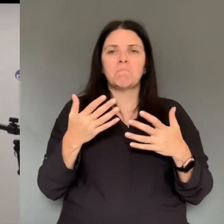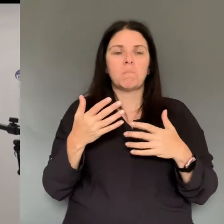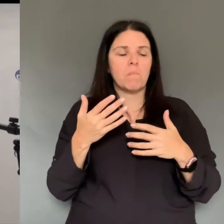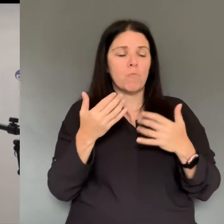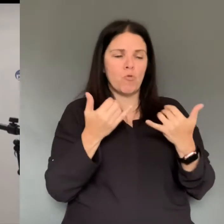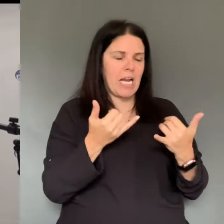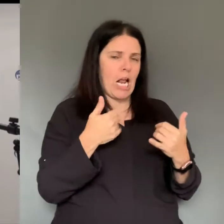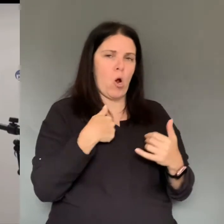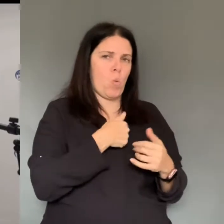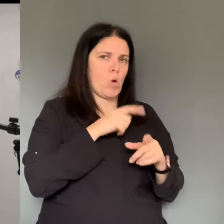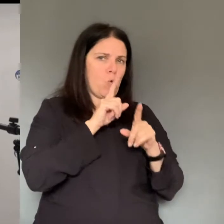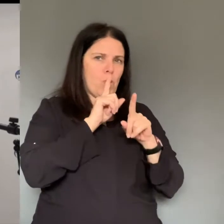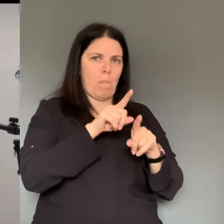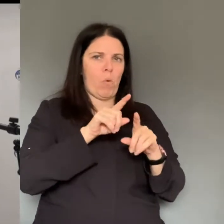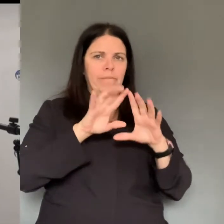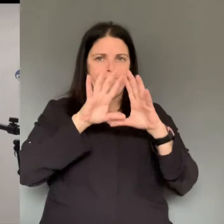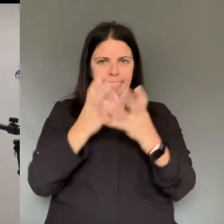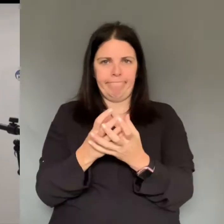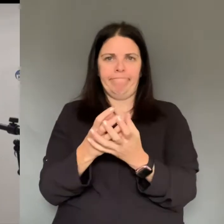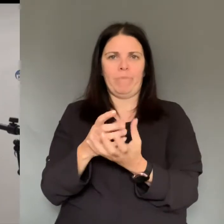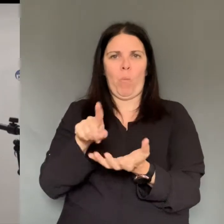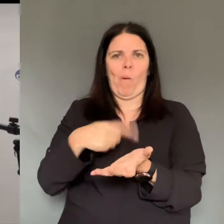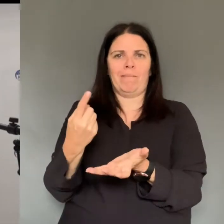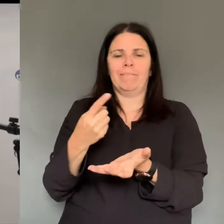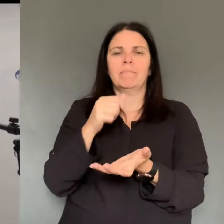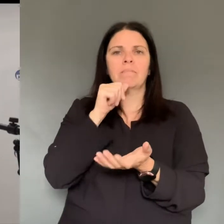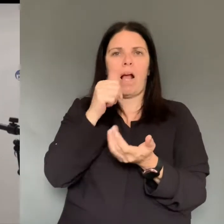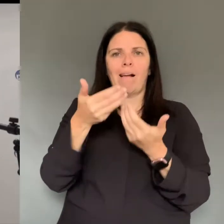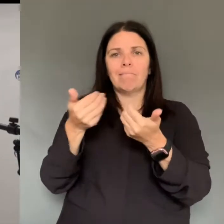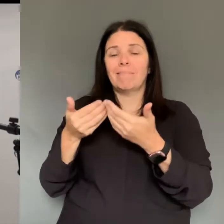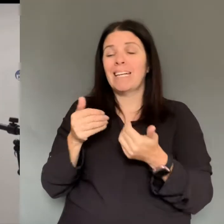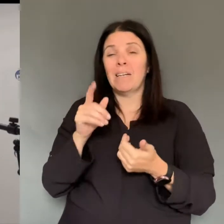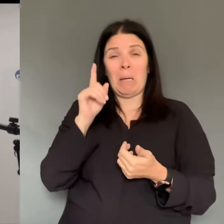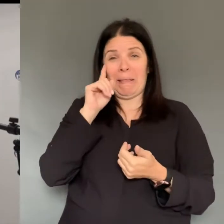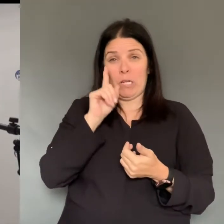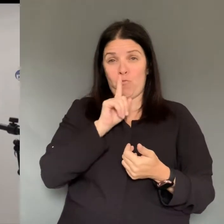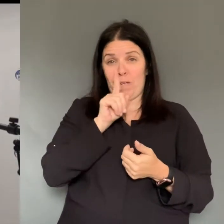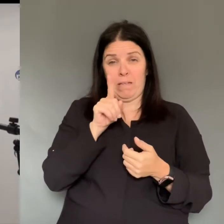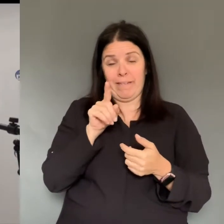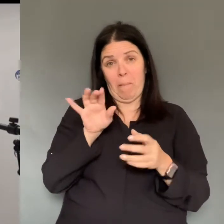is recommended to them to prevent and limit the spread of COVID-19.